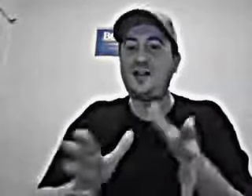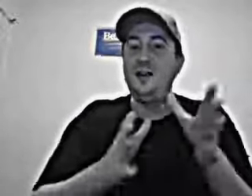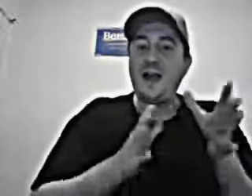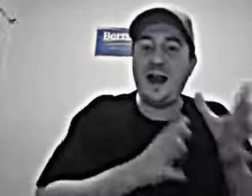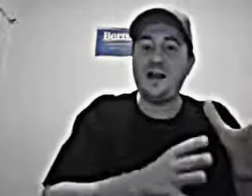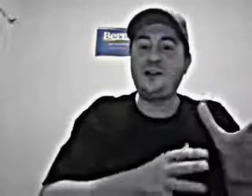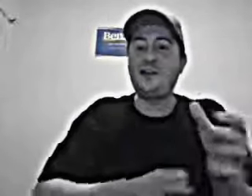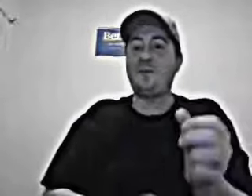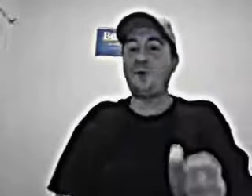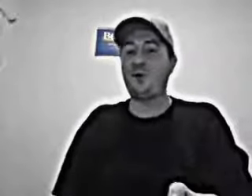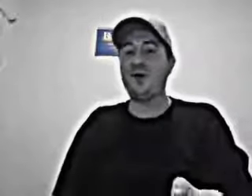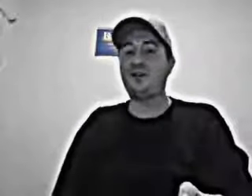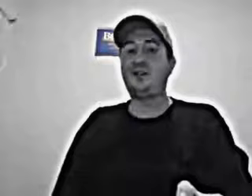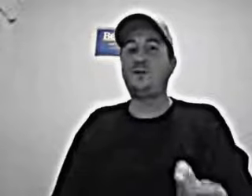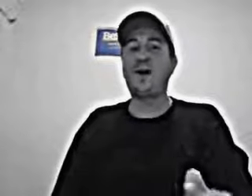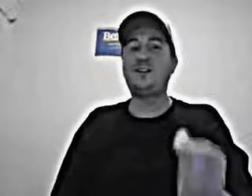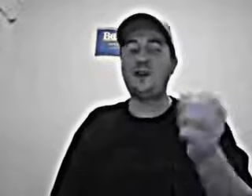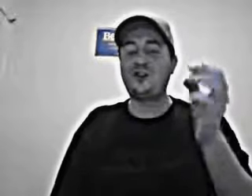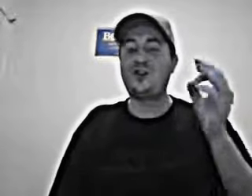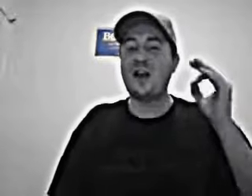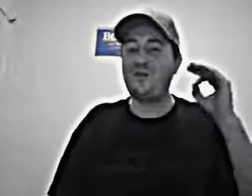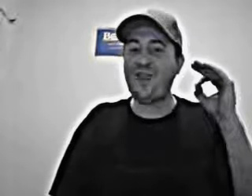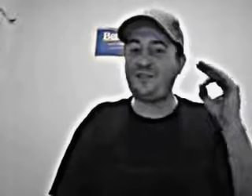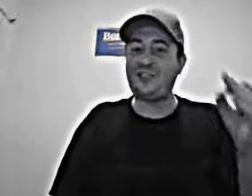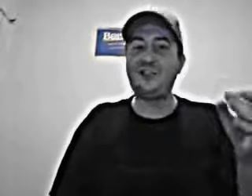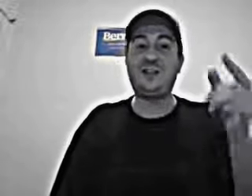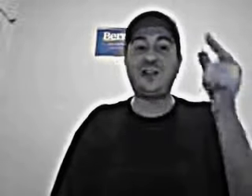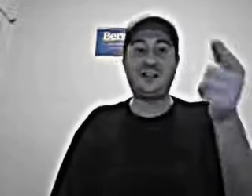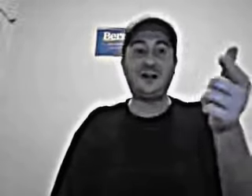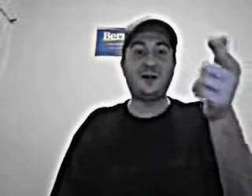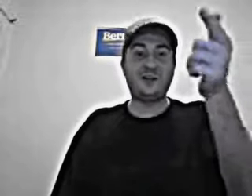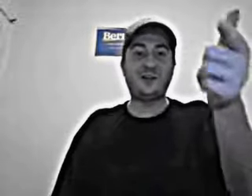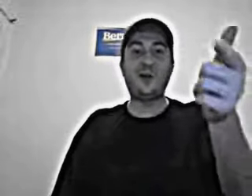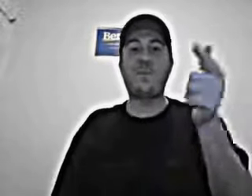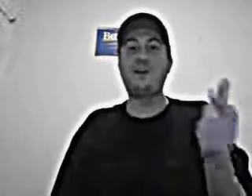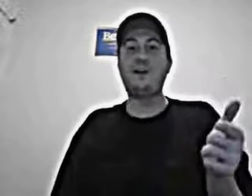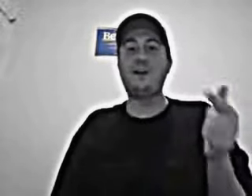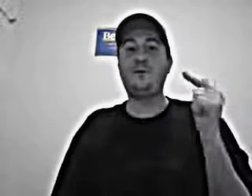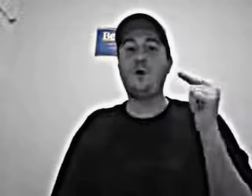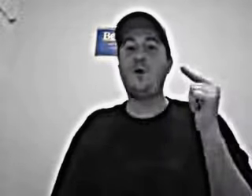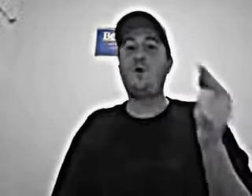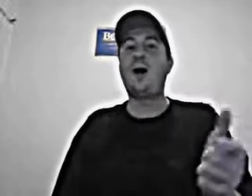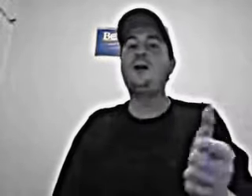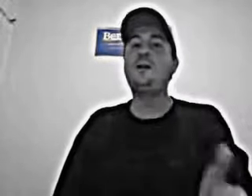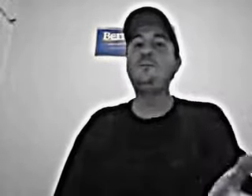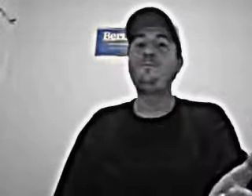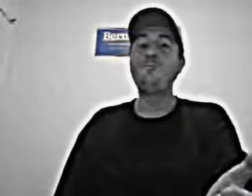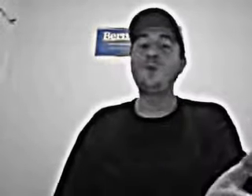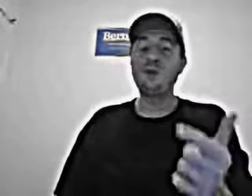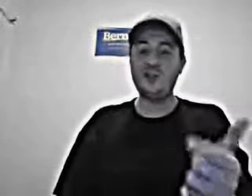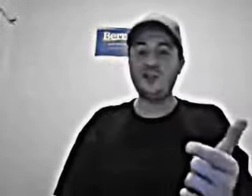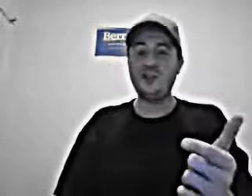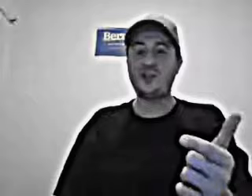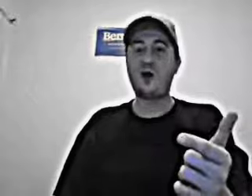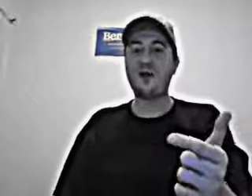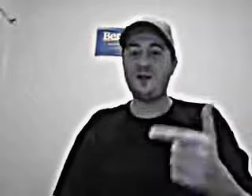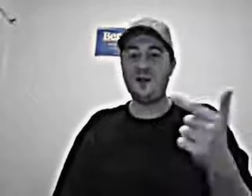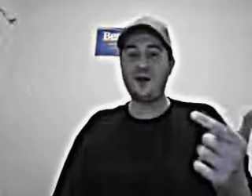and she's a progressive right so she's got that she's a senator she's a representative from Hawaii so she's already you know